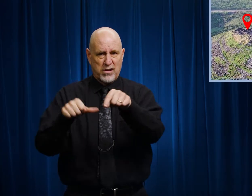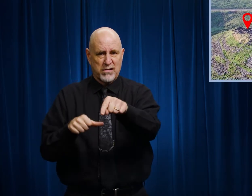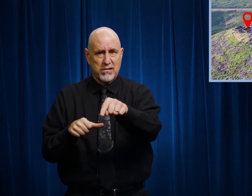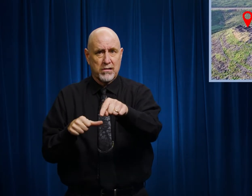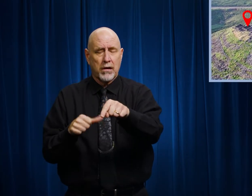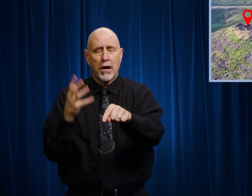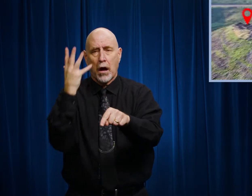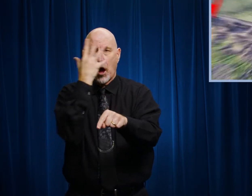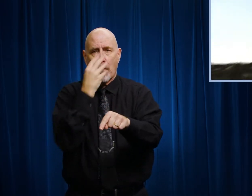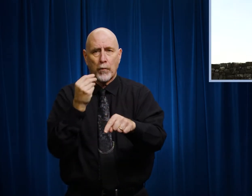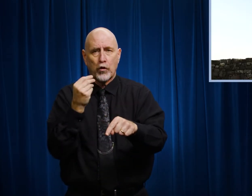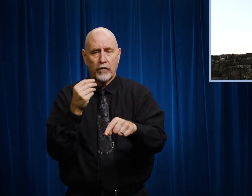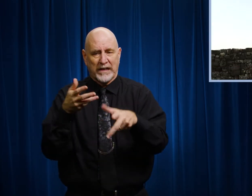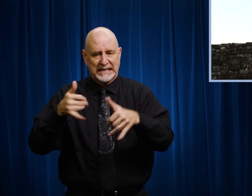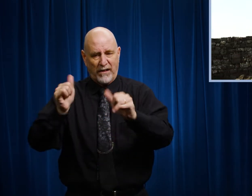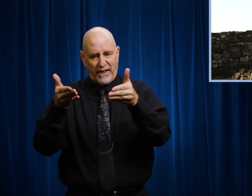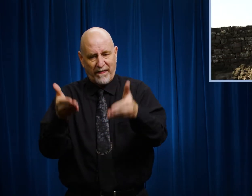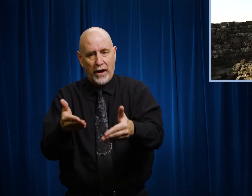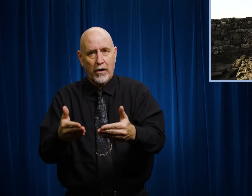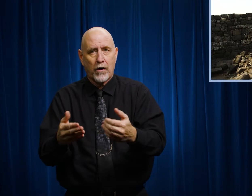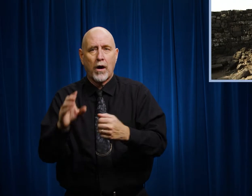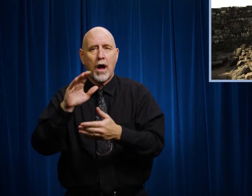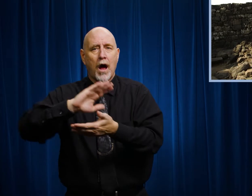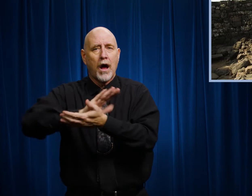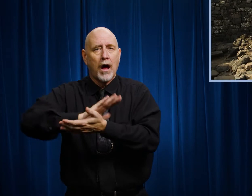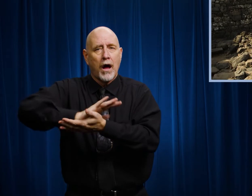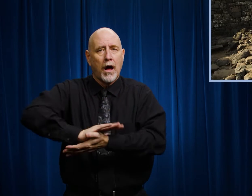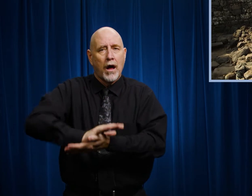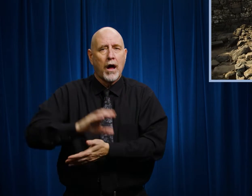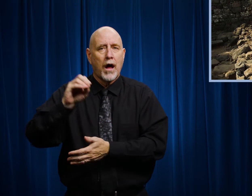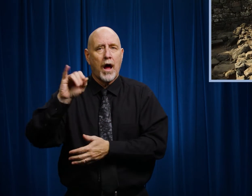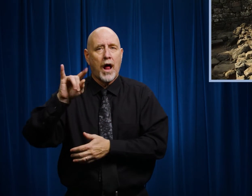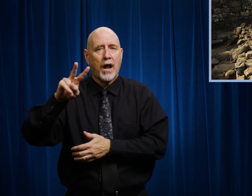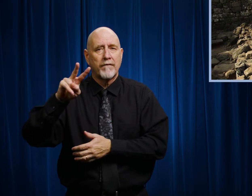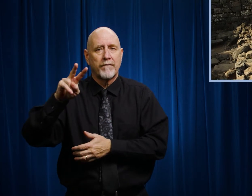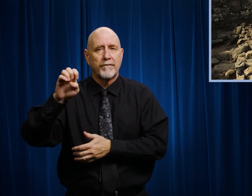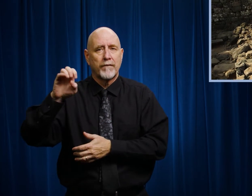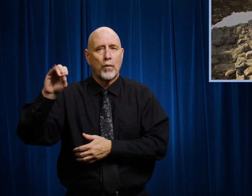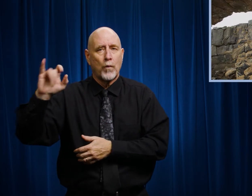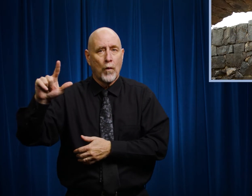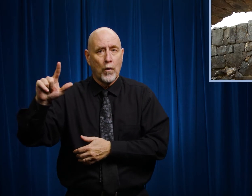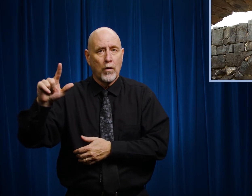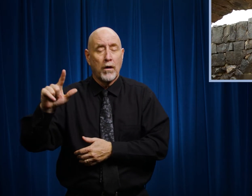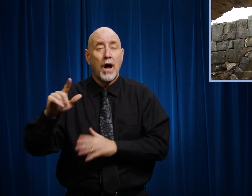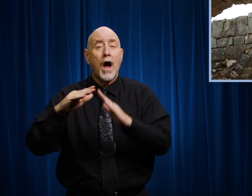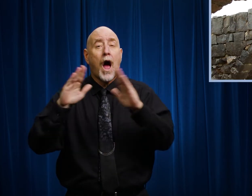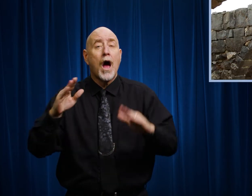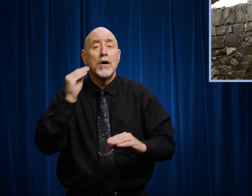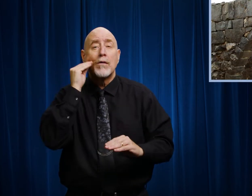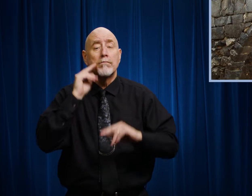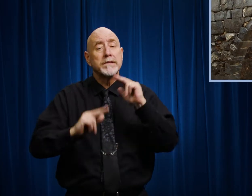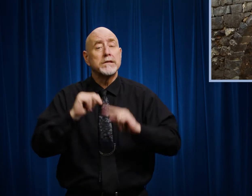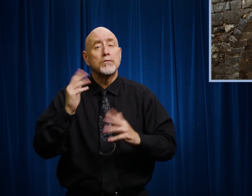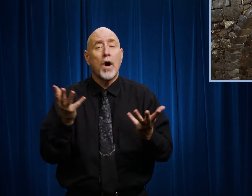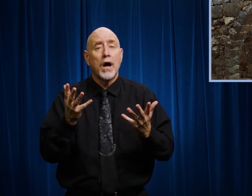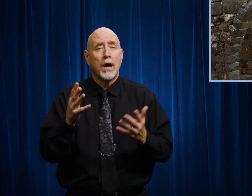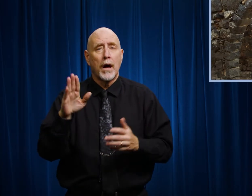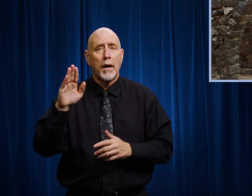city, where a beautifully preserved olive oil press was discovered, and where houses were constructed using basalt